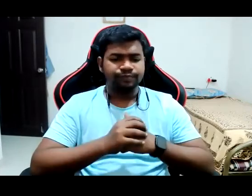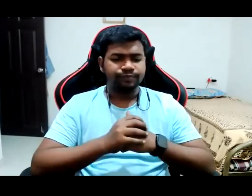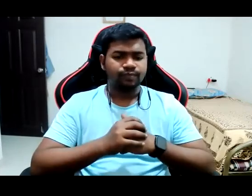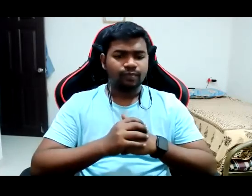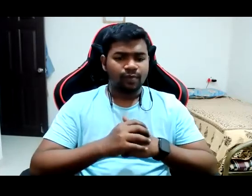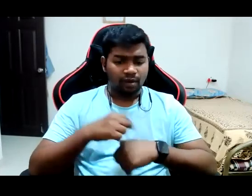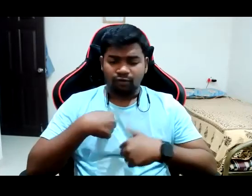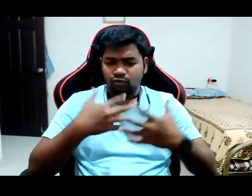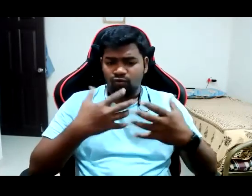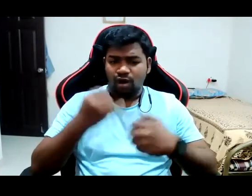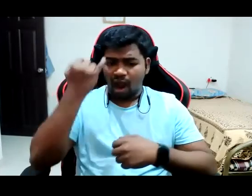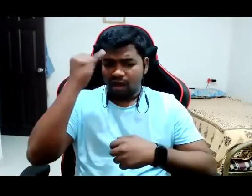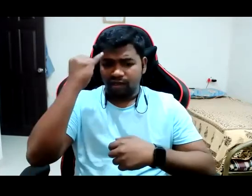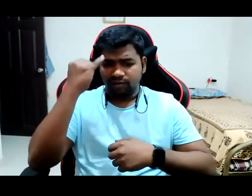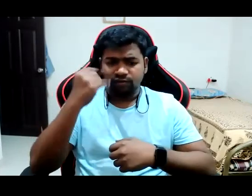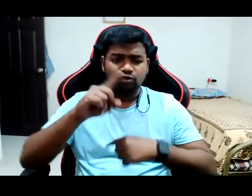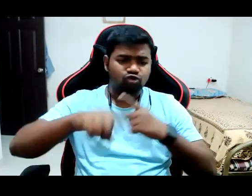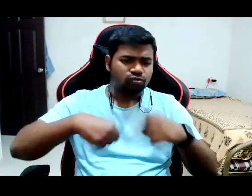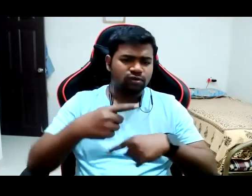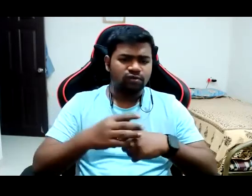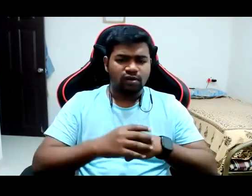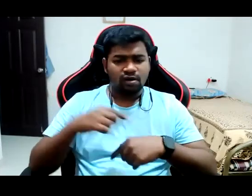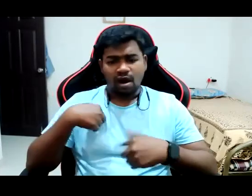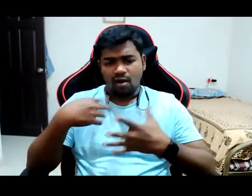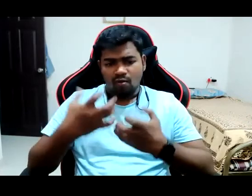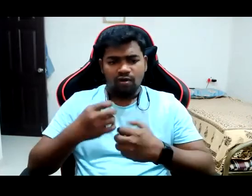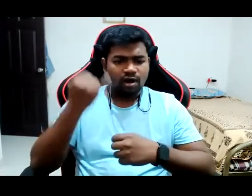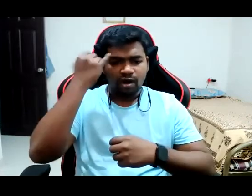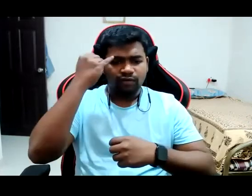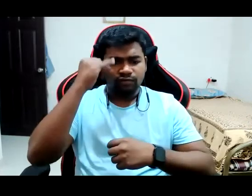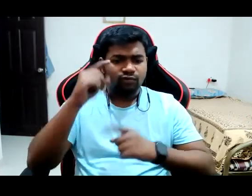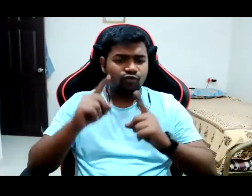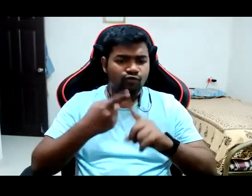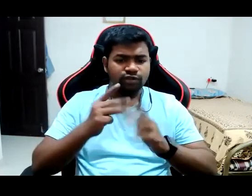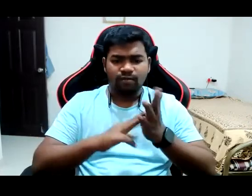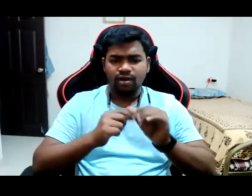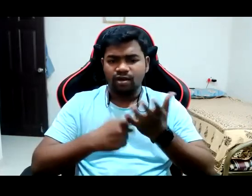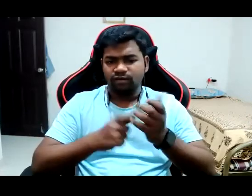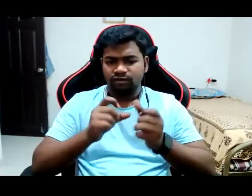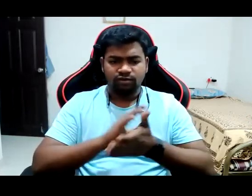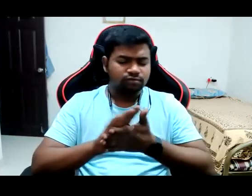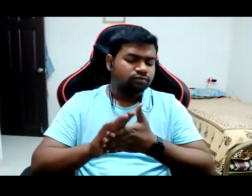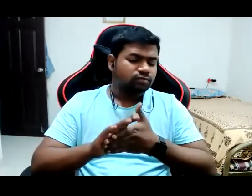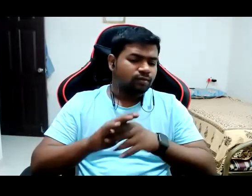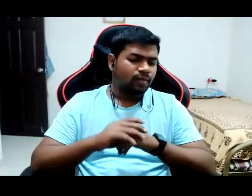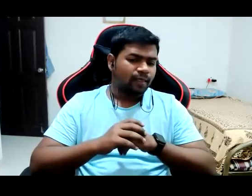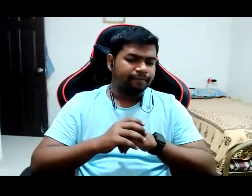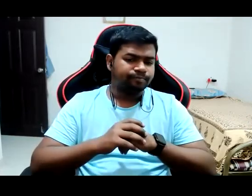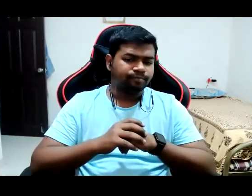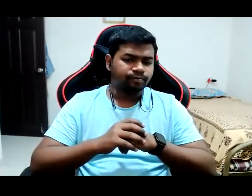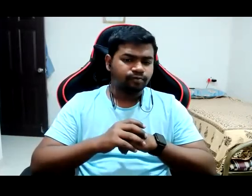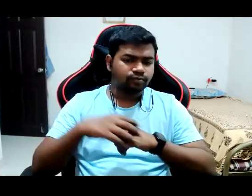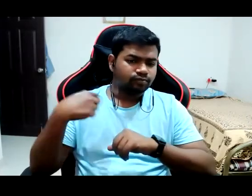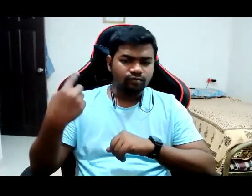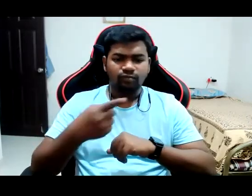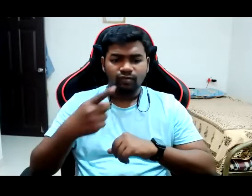I want ideas by tomorrow, or hey, I want ideas by 1st March. But again, we suggest the sooner the better, right? You need some time to